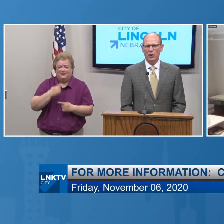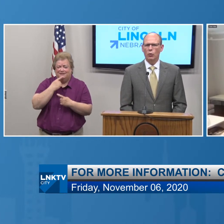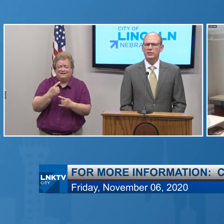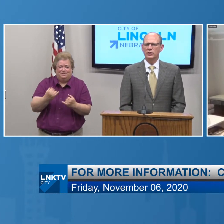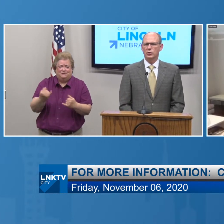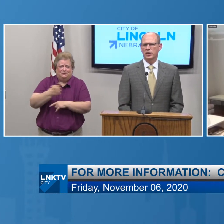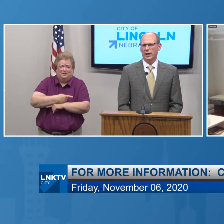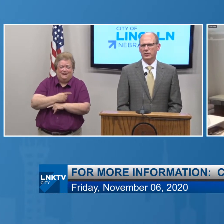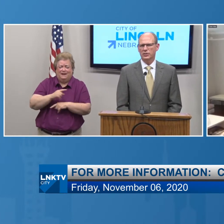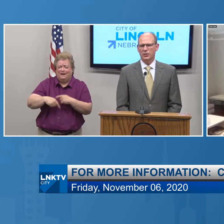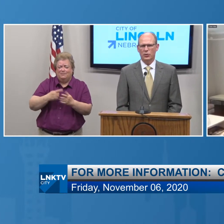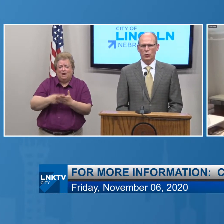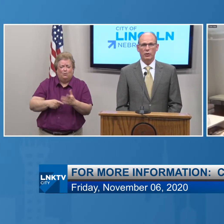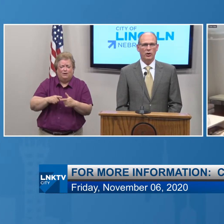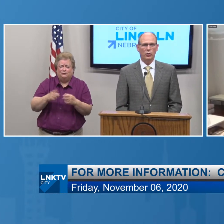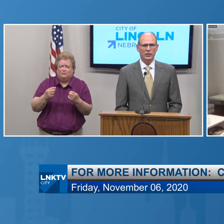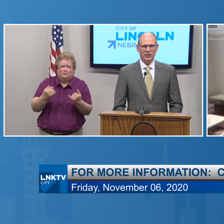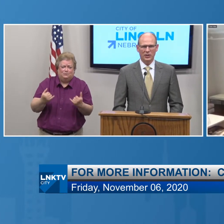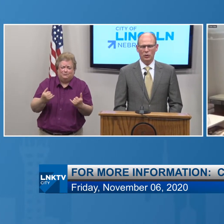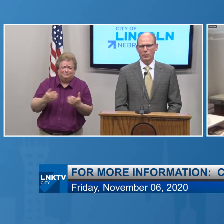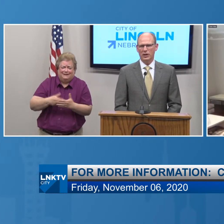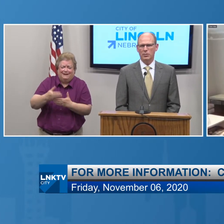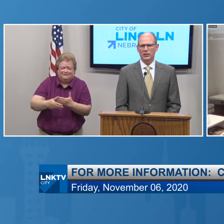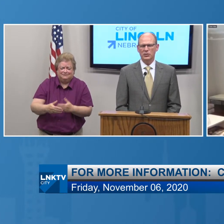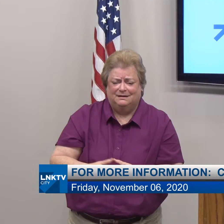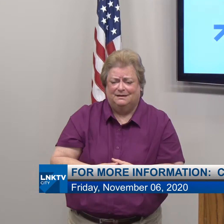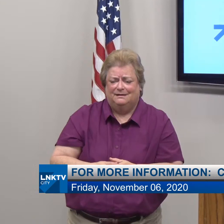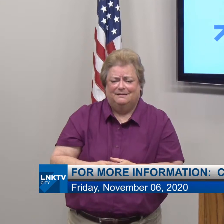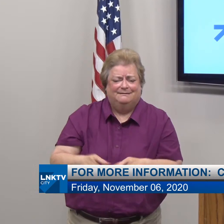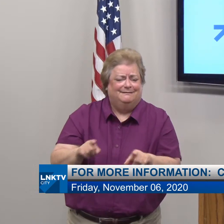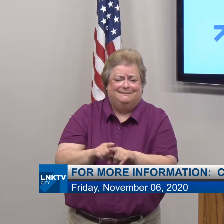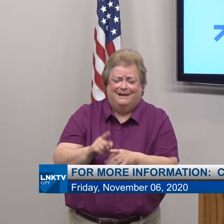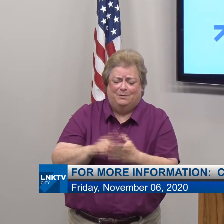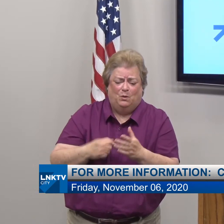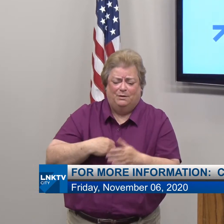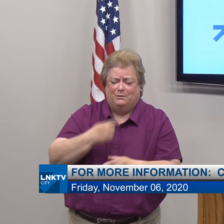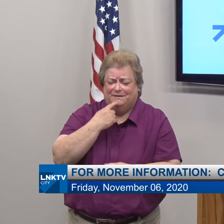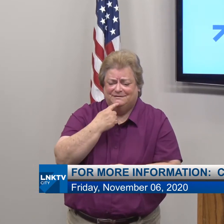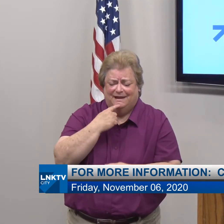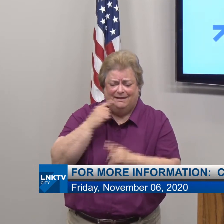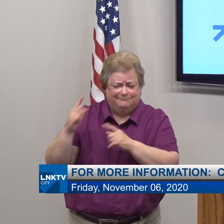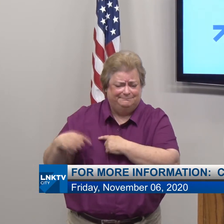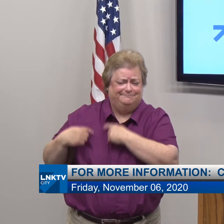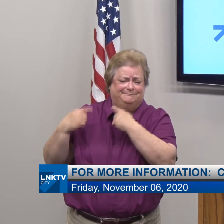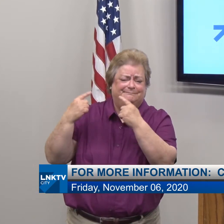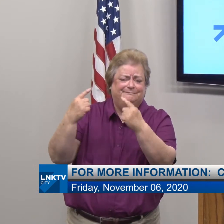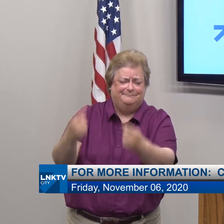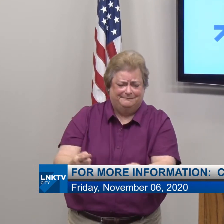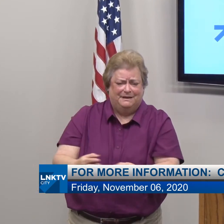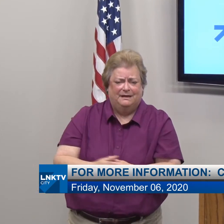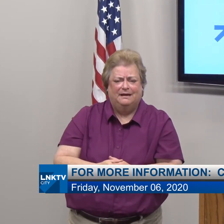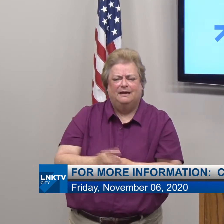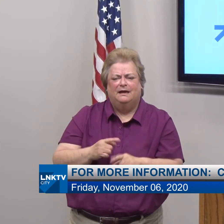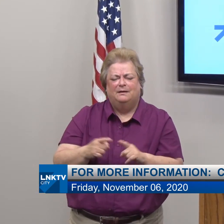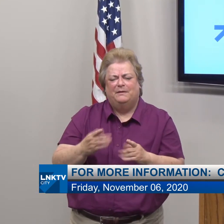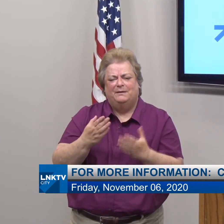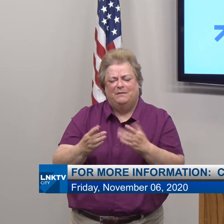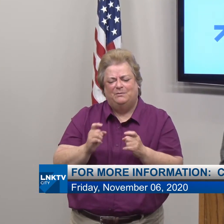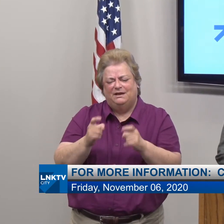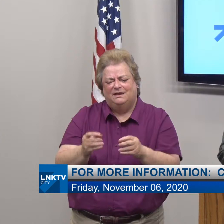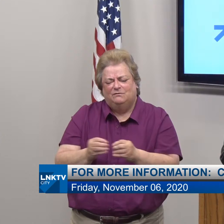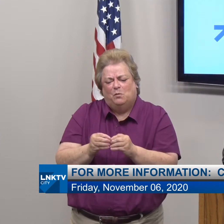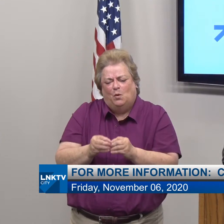today about what to do next other than what we've already said over many months or what has been especially emphasized today, but maybe we can provide a little context around